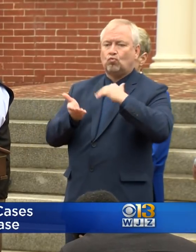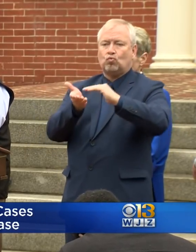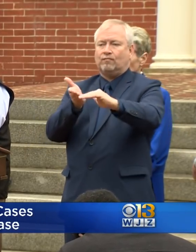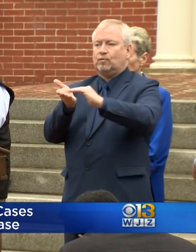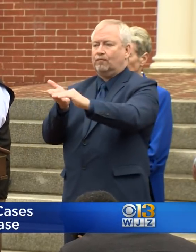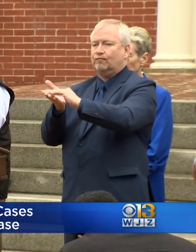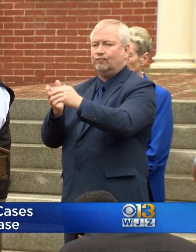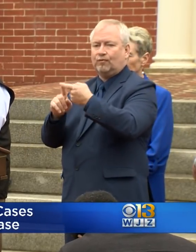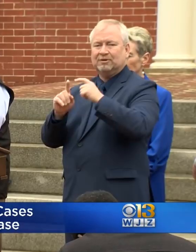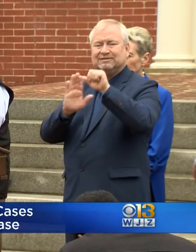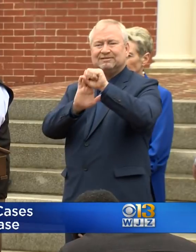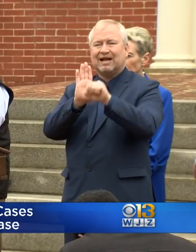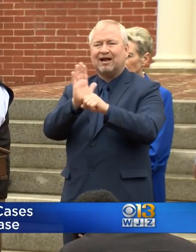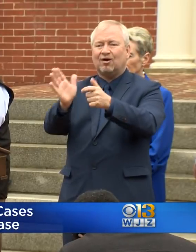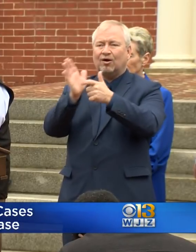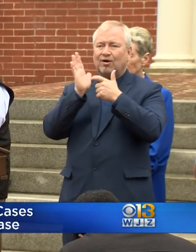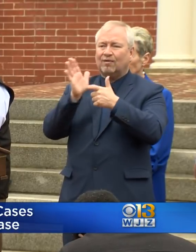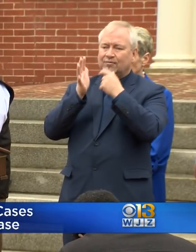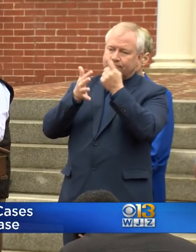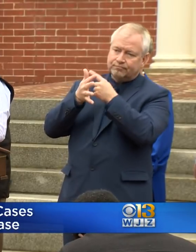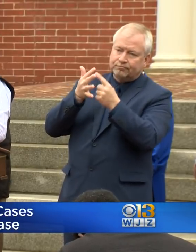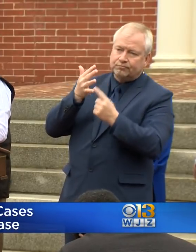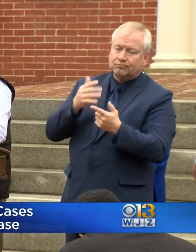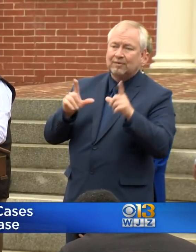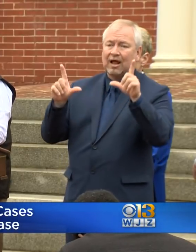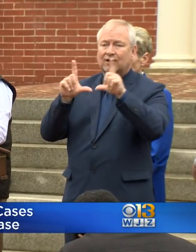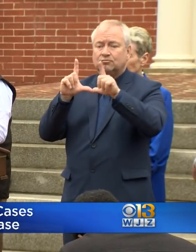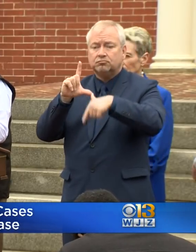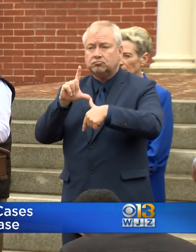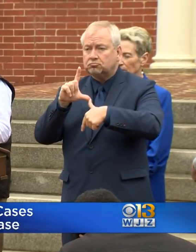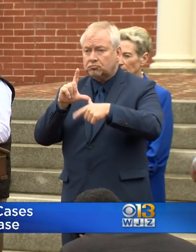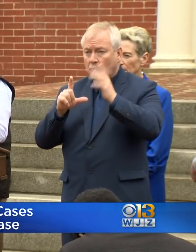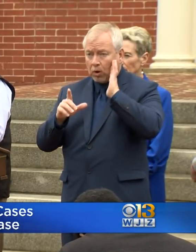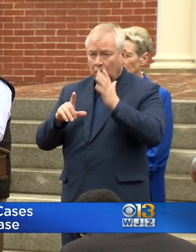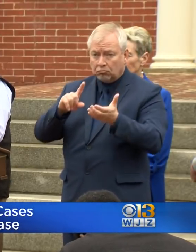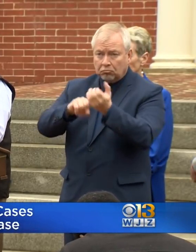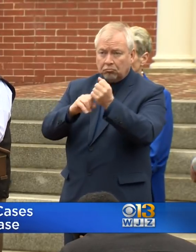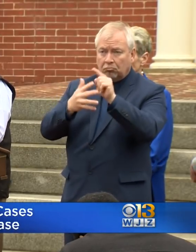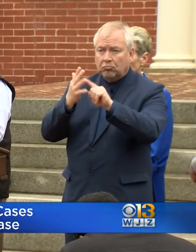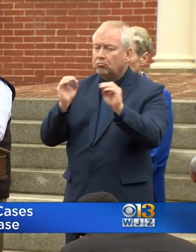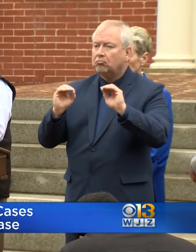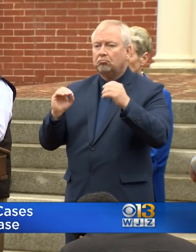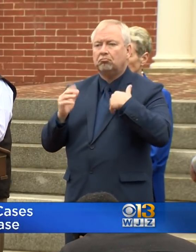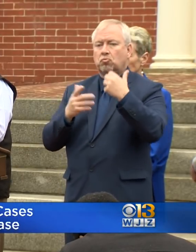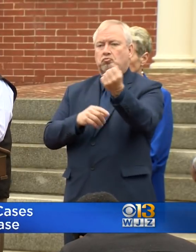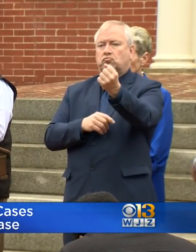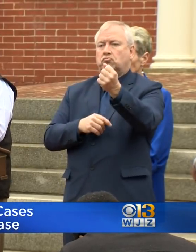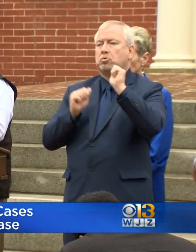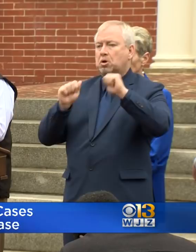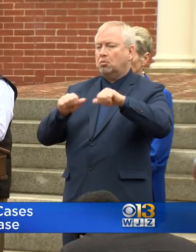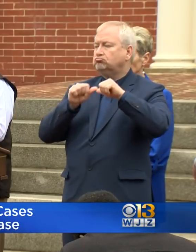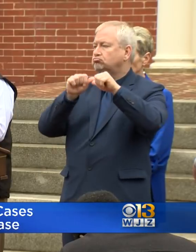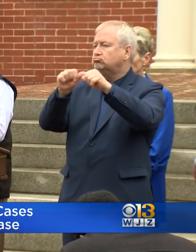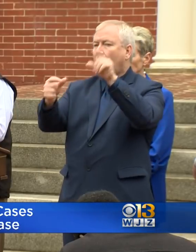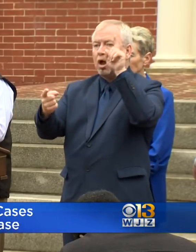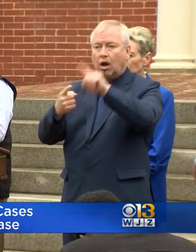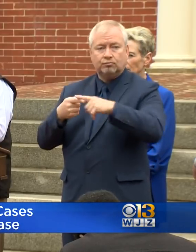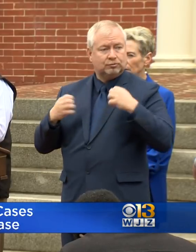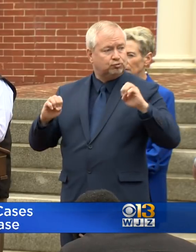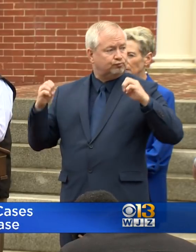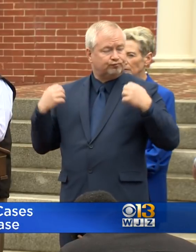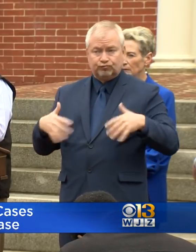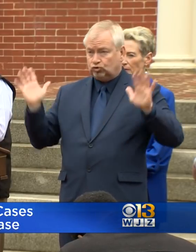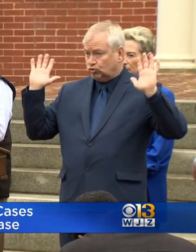requirements, saying no one's license is going to expire. We'll give you a waiver until the end of the state of emergency, and then you'll have 60 days